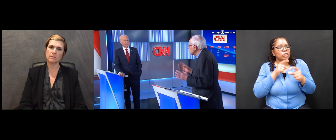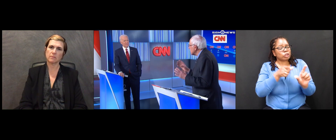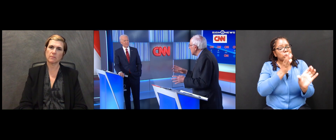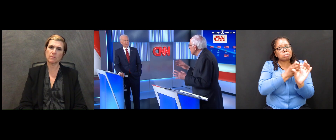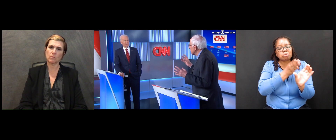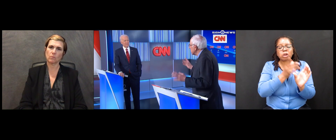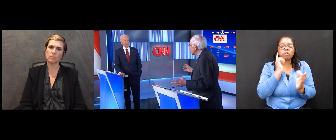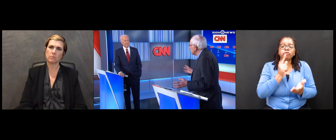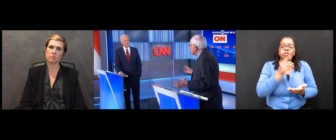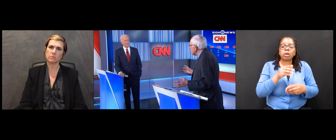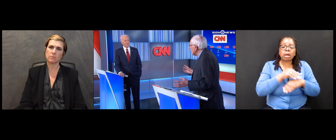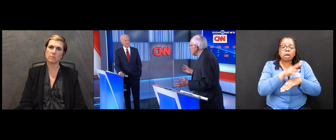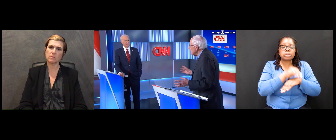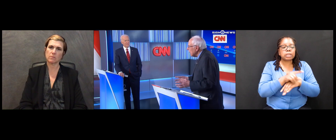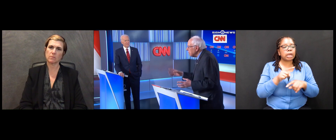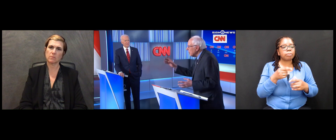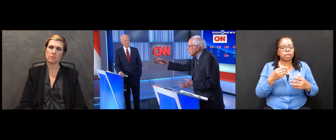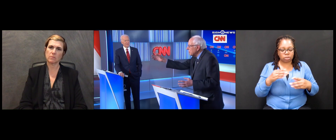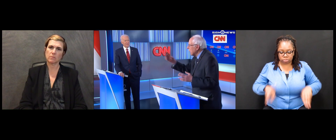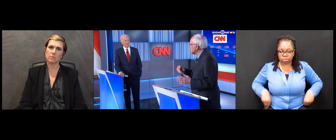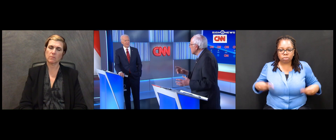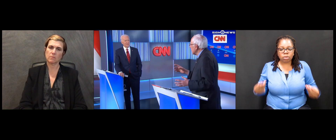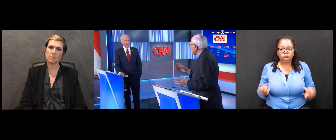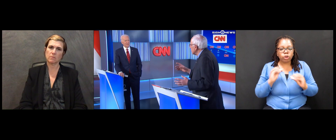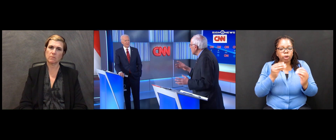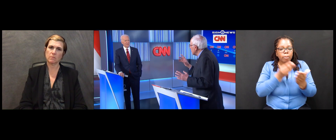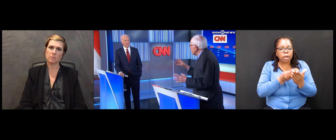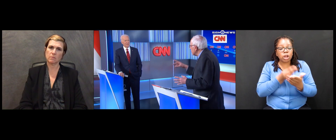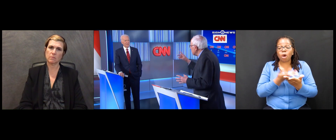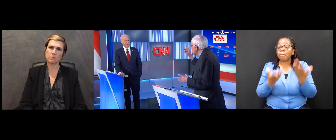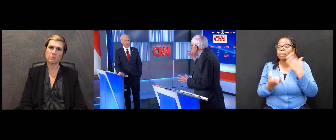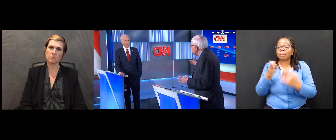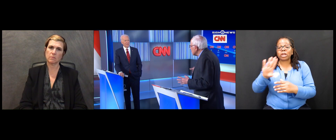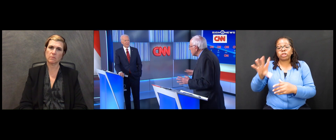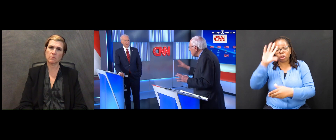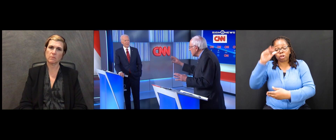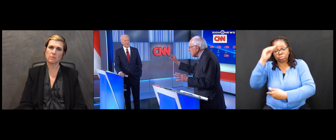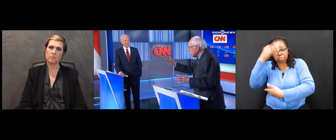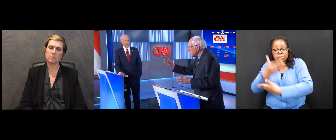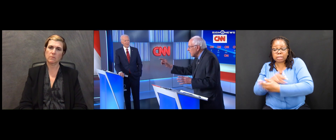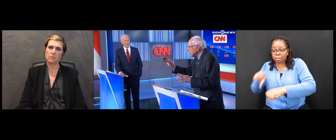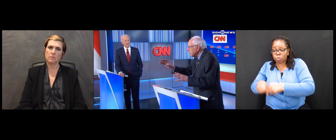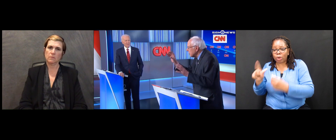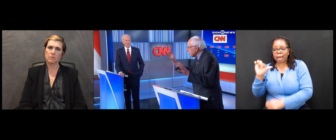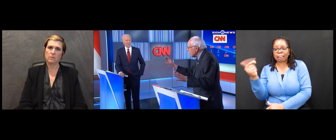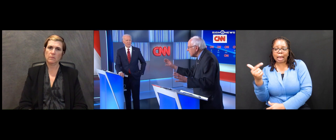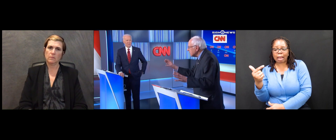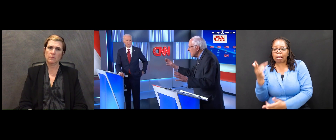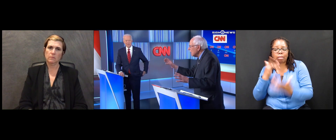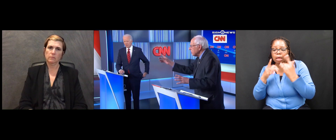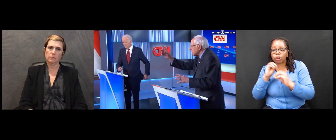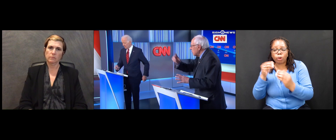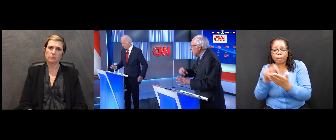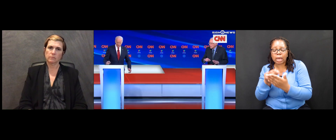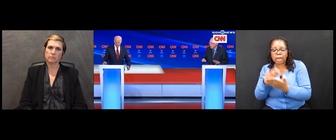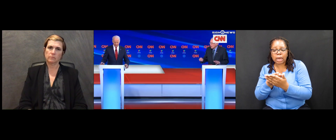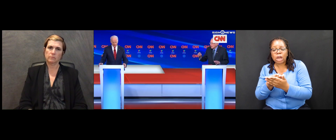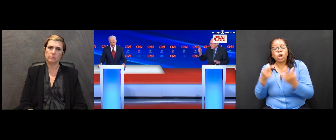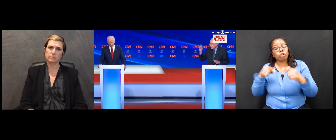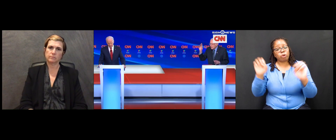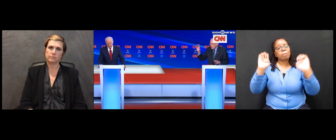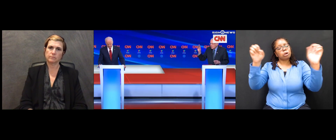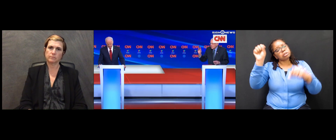counseling, doesn't have the money to do that. Maybe their kid breaks a leg. They don't have the money to go to health care. So you're saying right now in the middle of a crisis, but you know